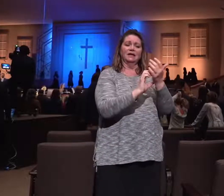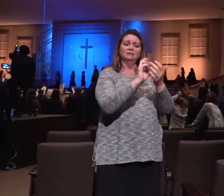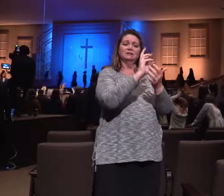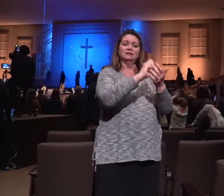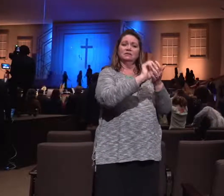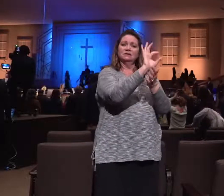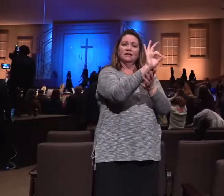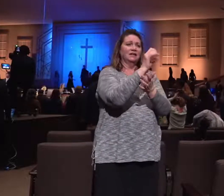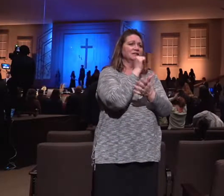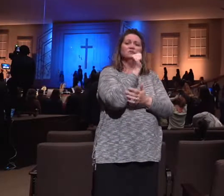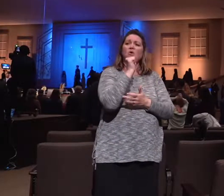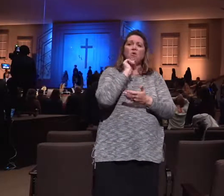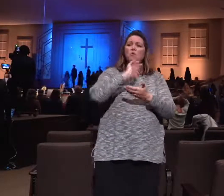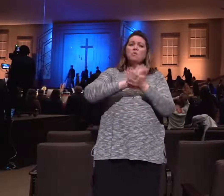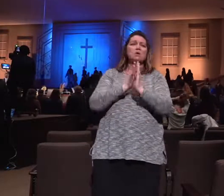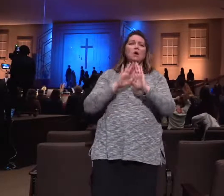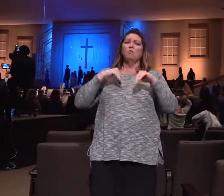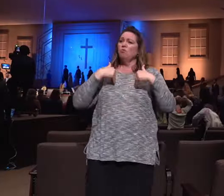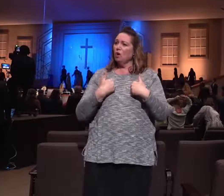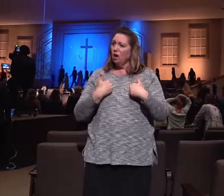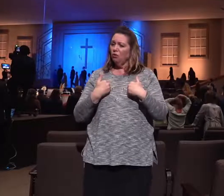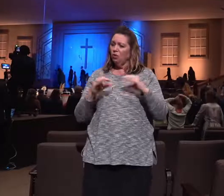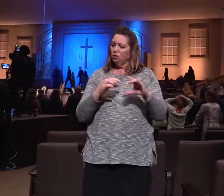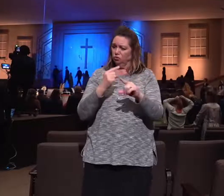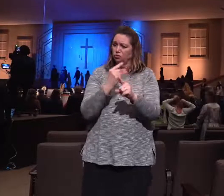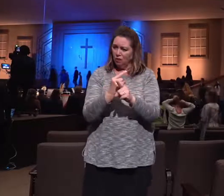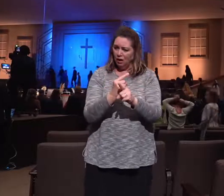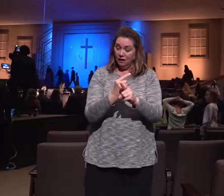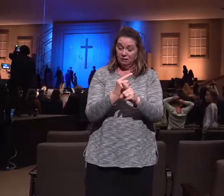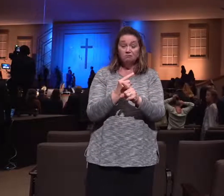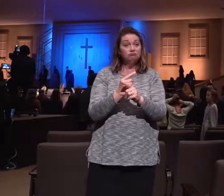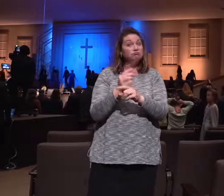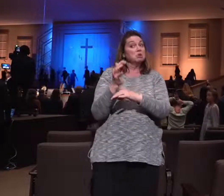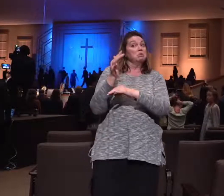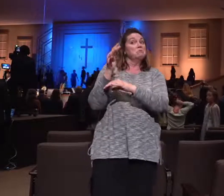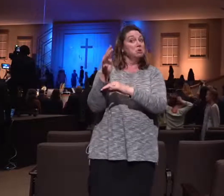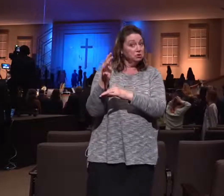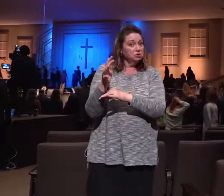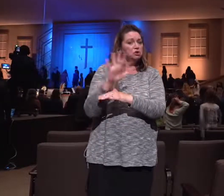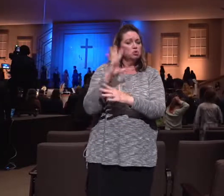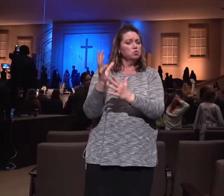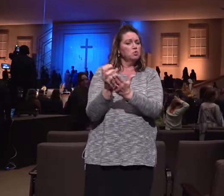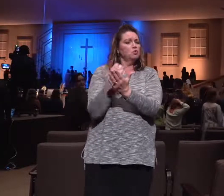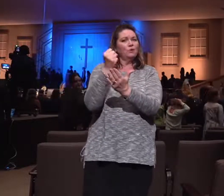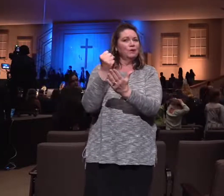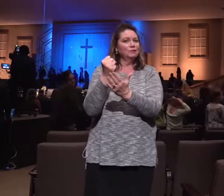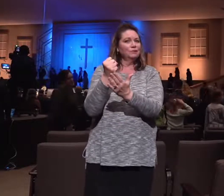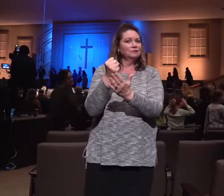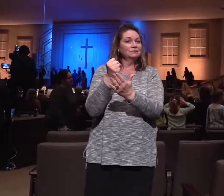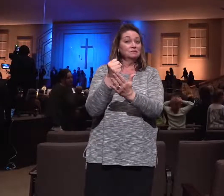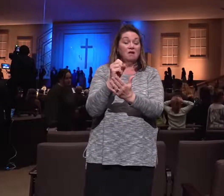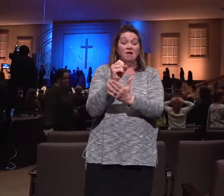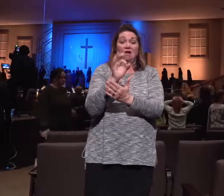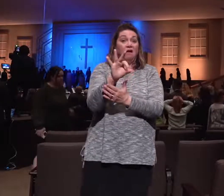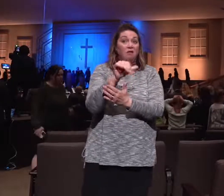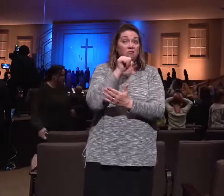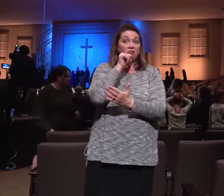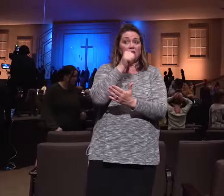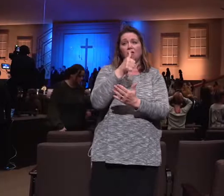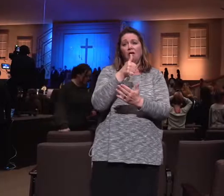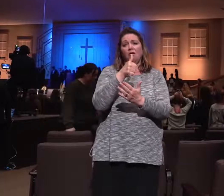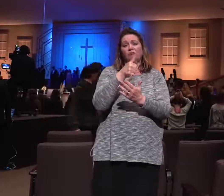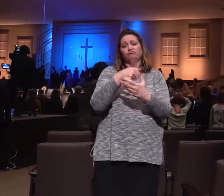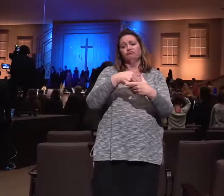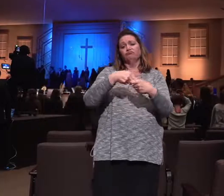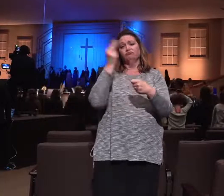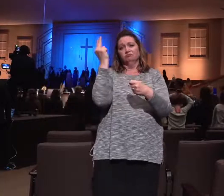weary in well-doing, for in due season we shall what? Reap, if we faint not. So I want you